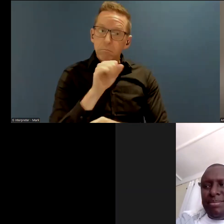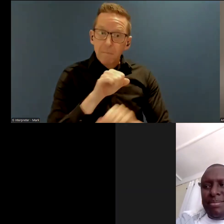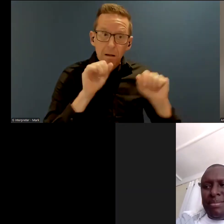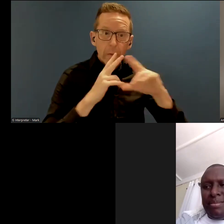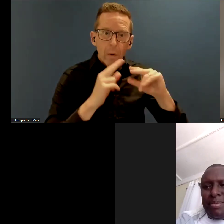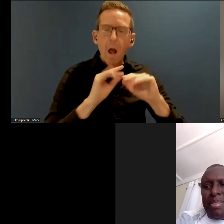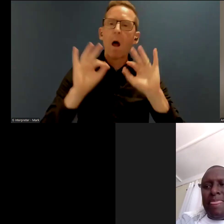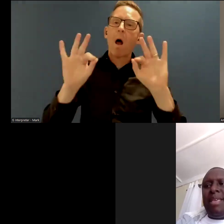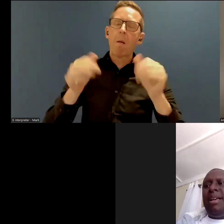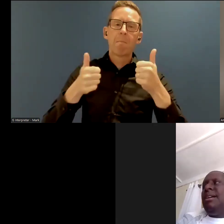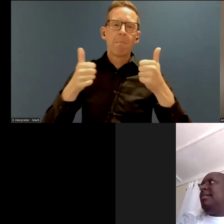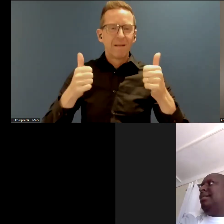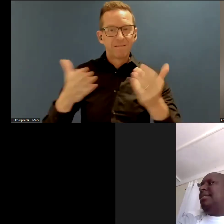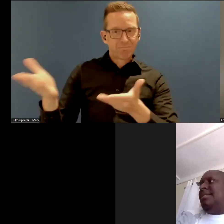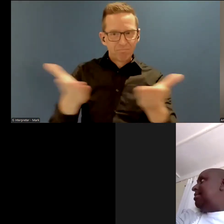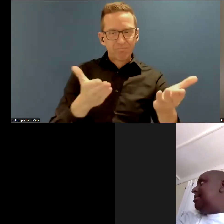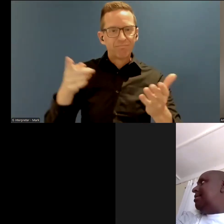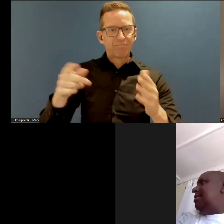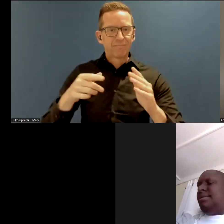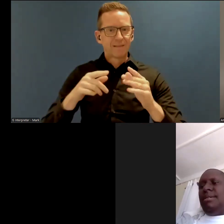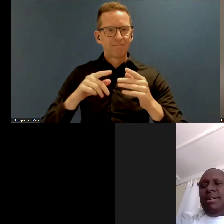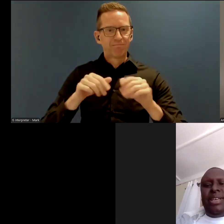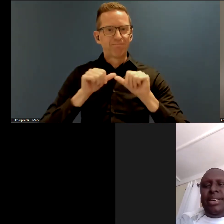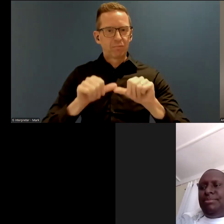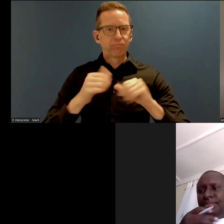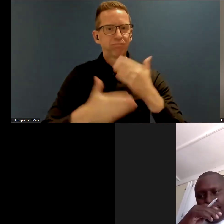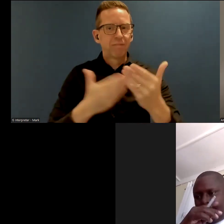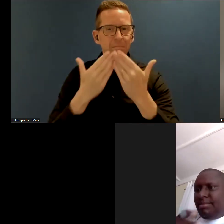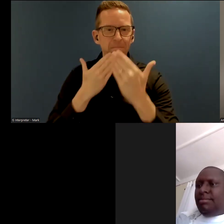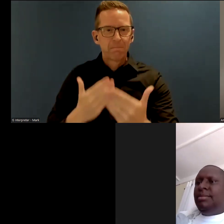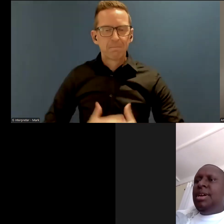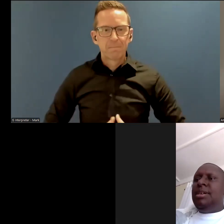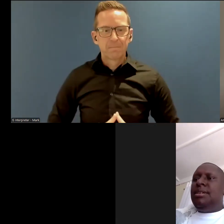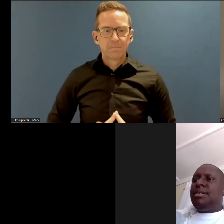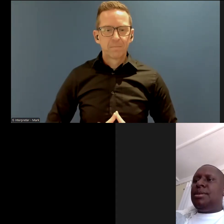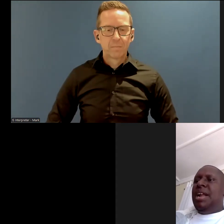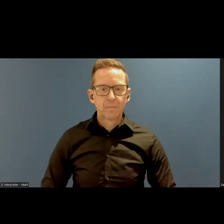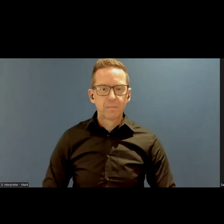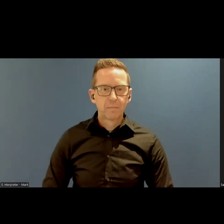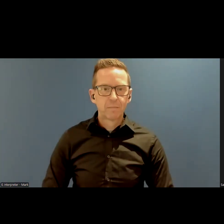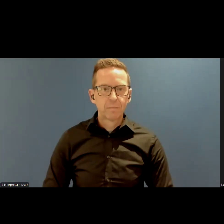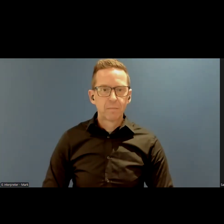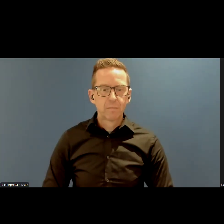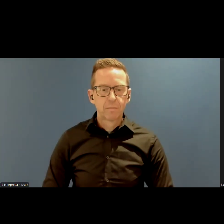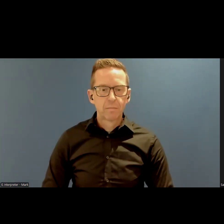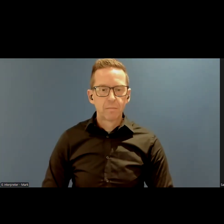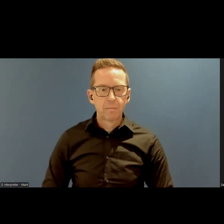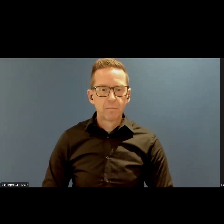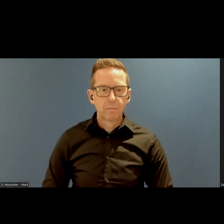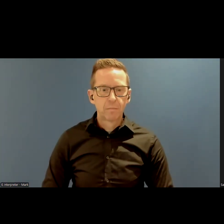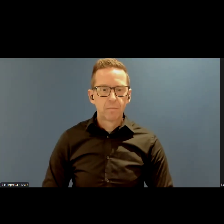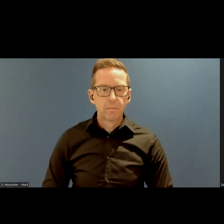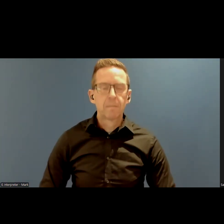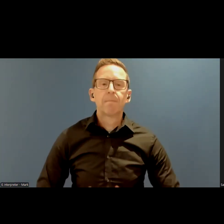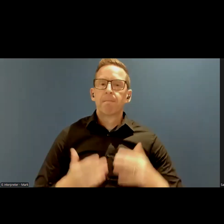much better now. Yeah, please go ahead. Please go ahead. Thank you. Okay. So now we find